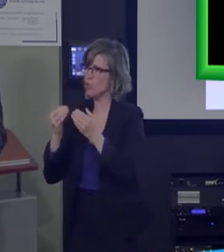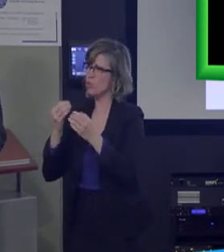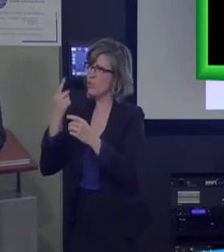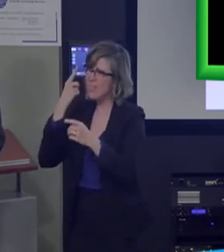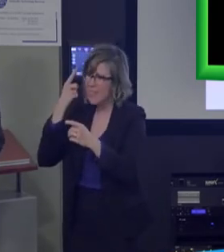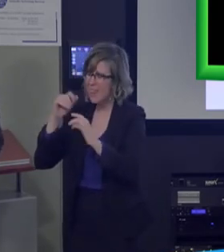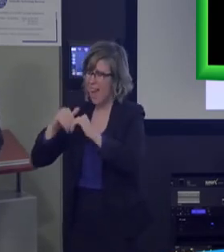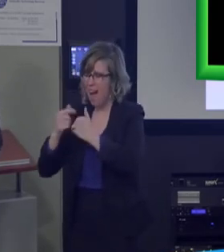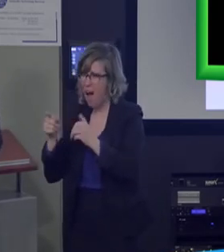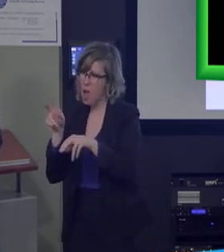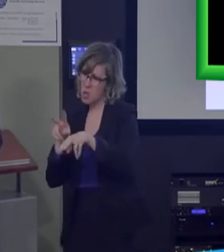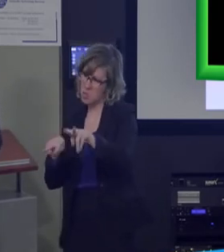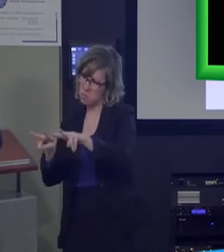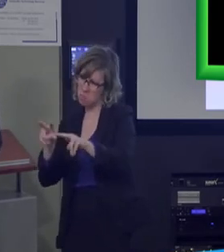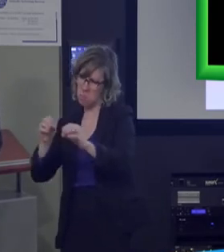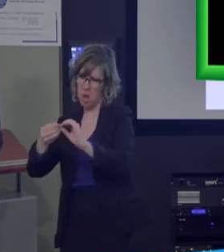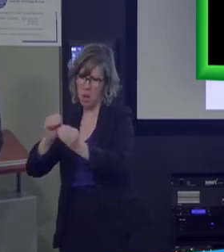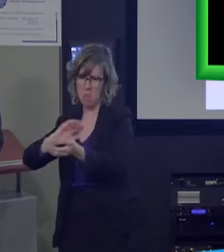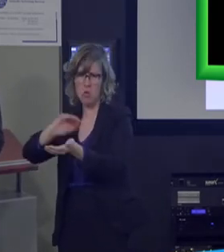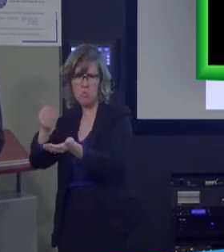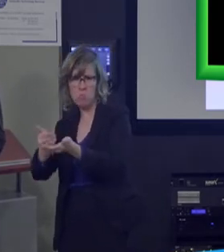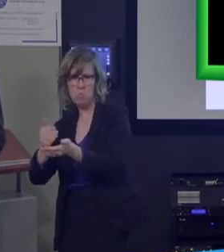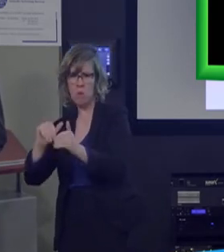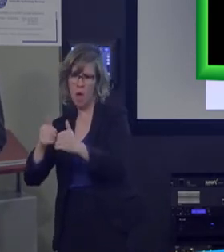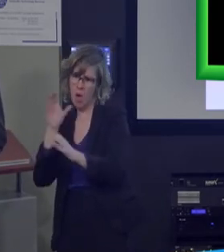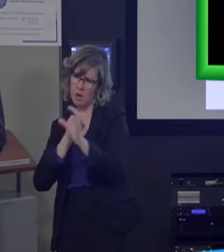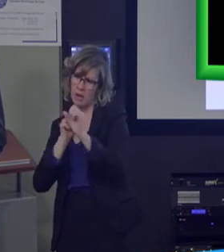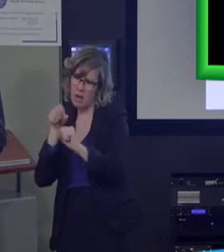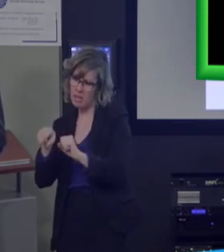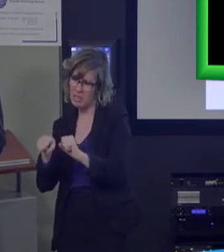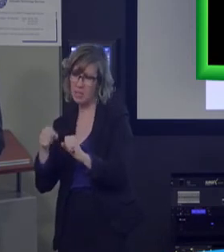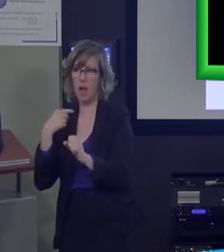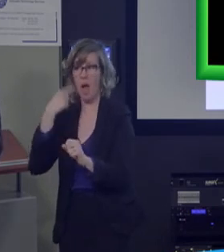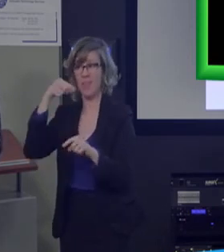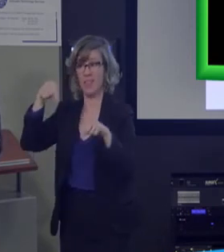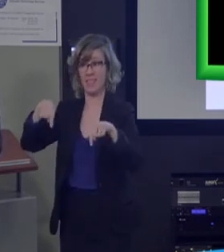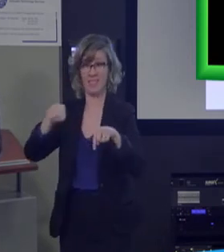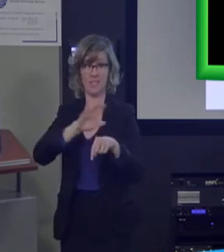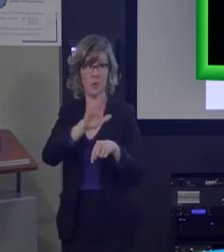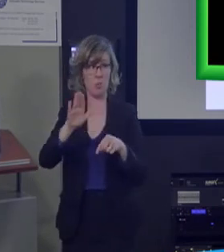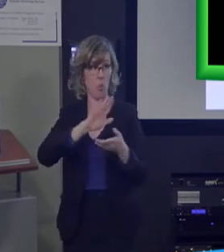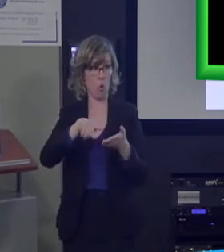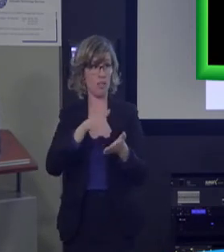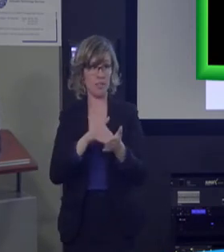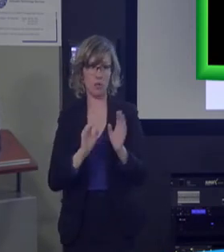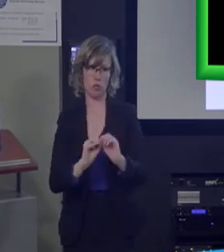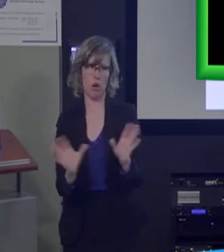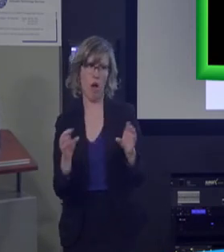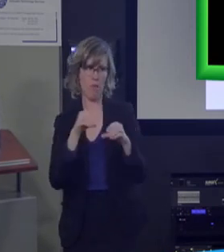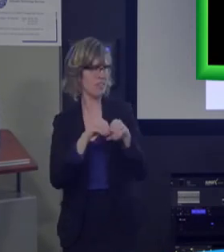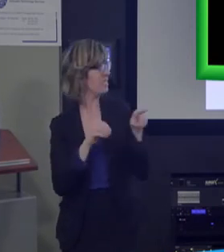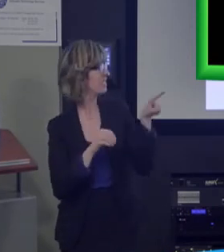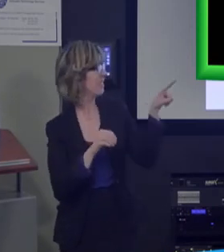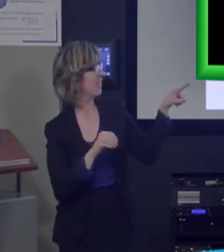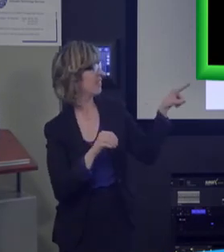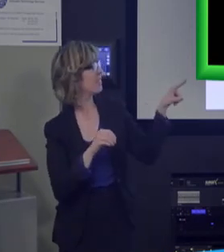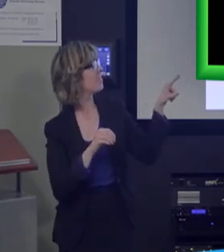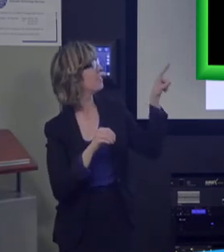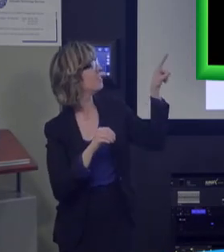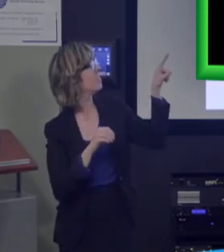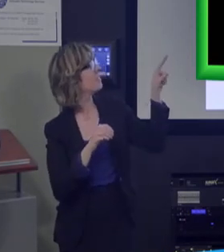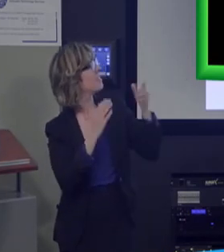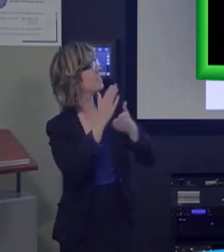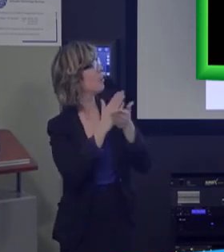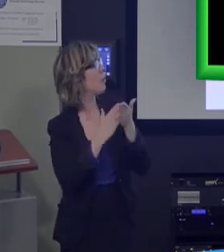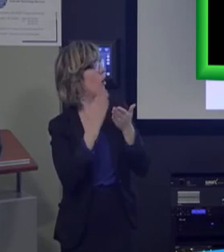how to estimate quantity, things like that. I think this center clearly fills right in this quadrant here. Some of you may have